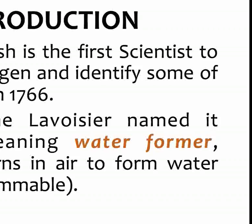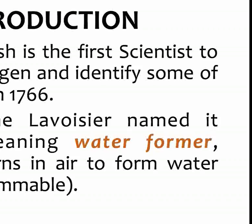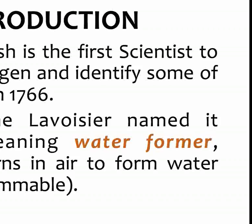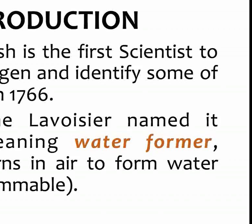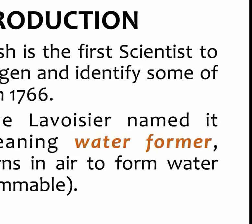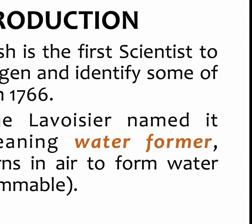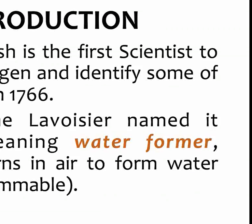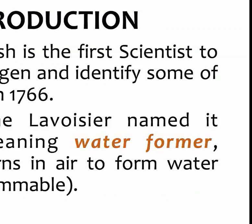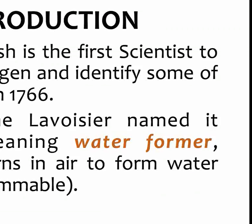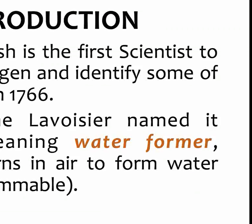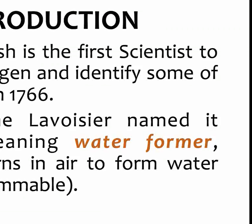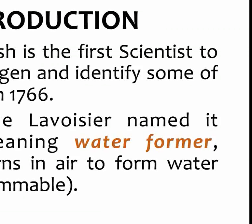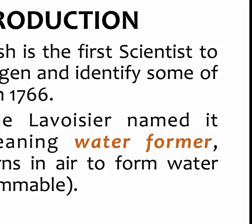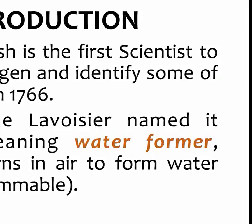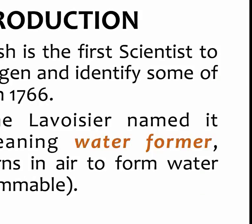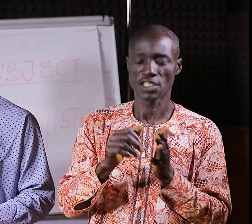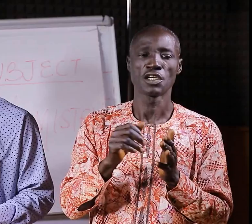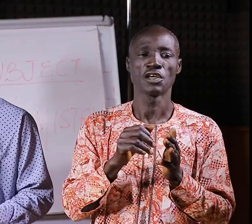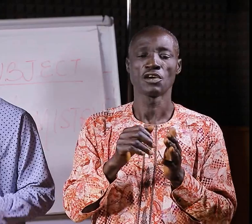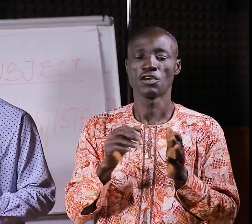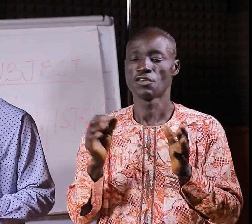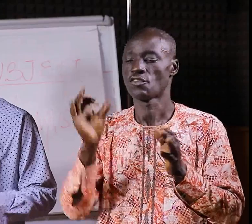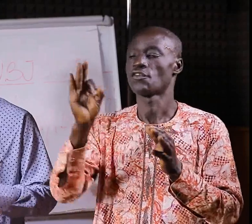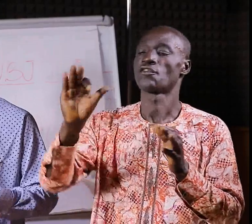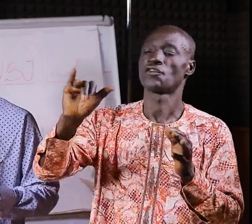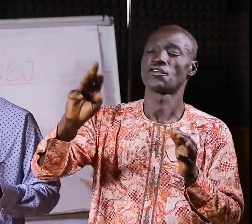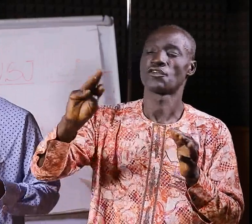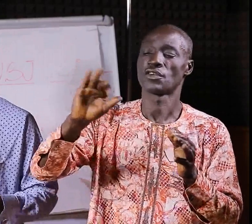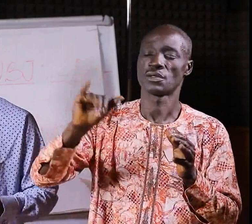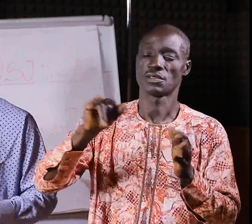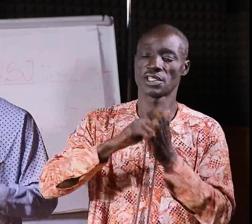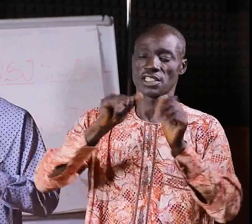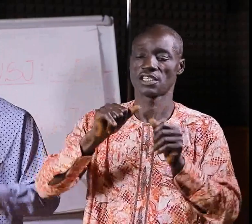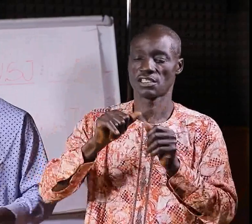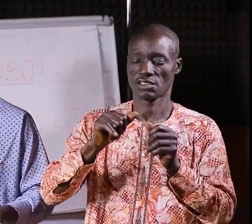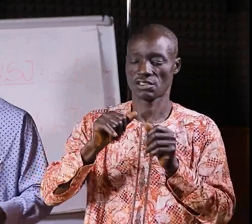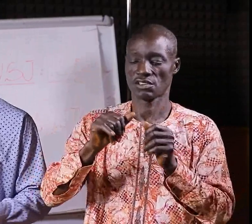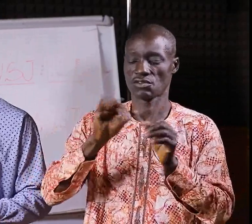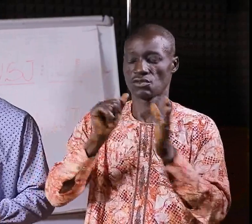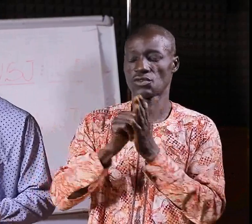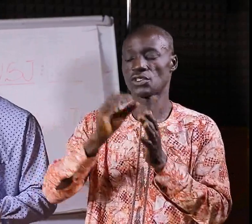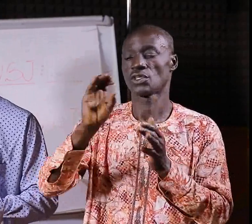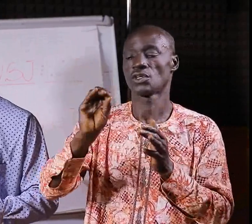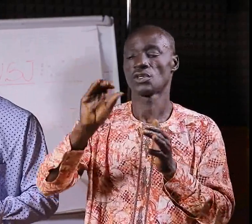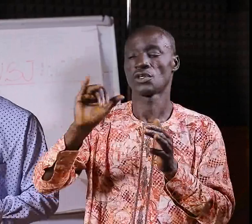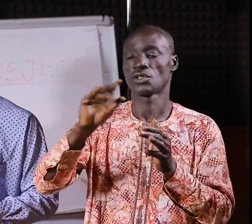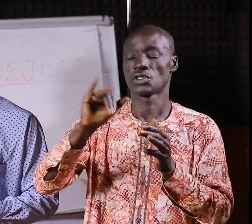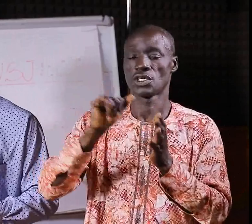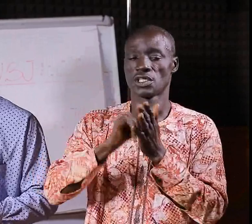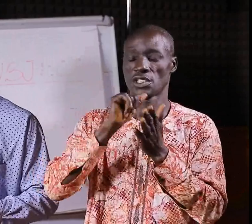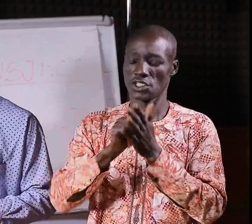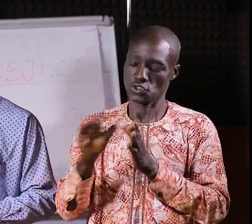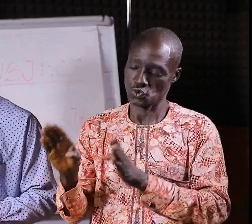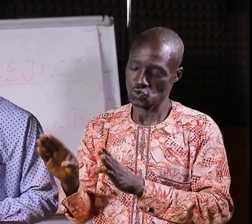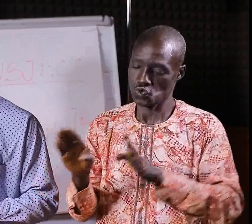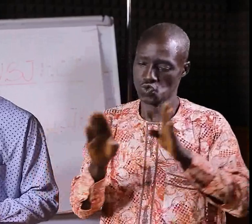it is flammable. The meaning of flammable is the fact that it can react with oxygen, that it undergoes